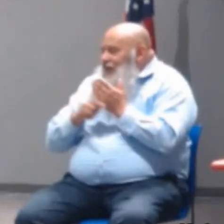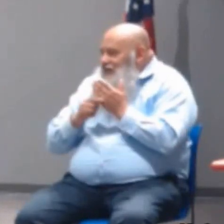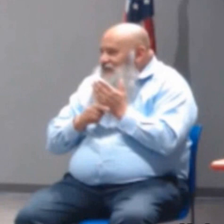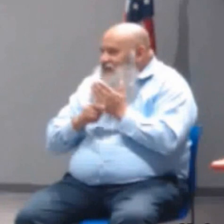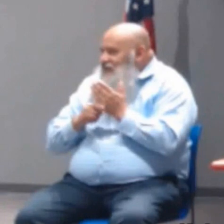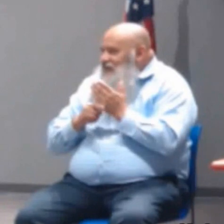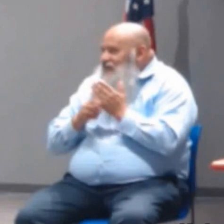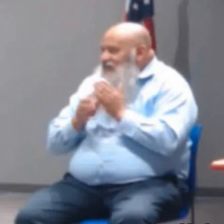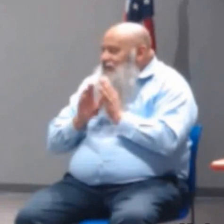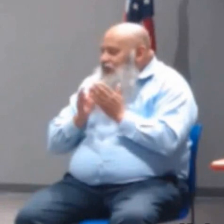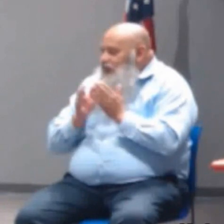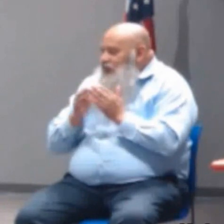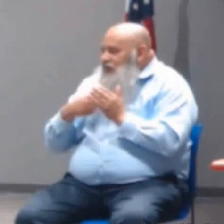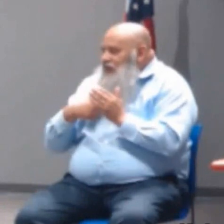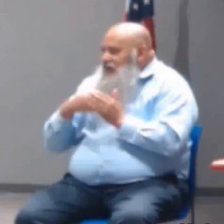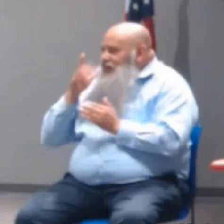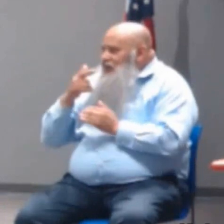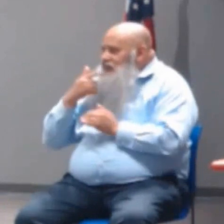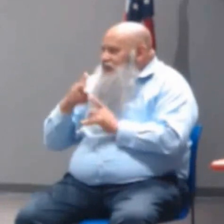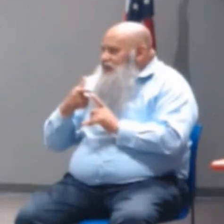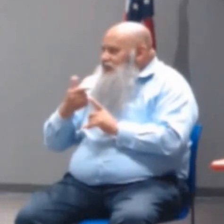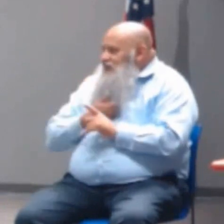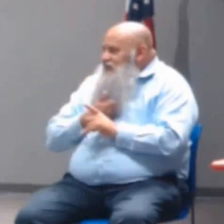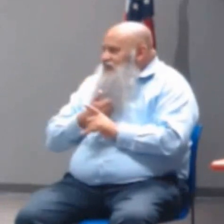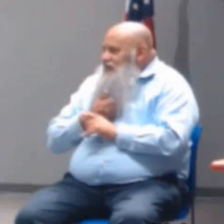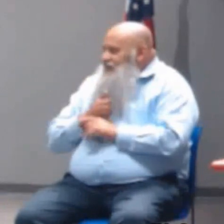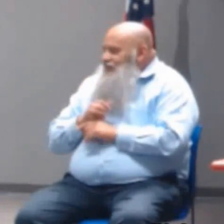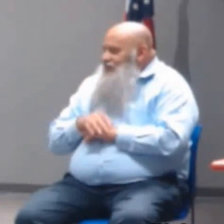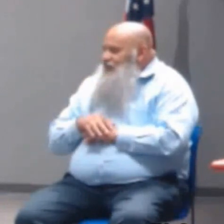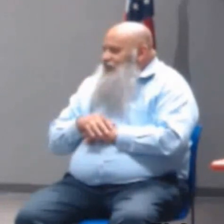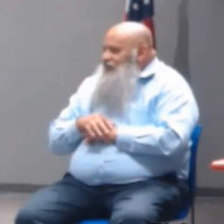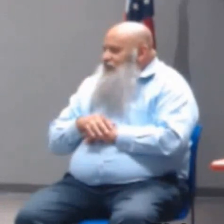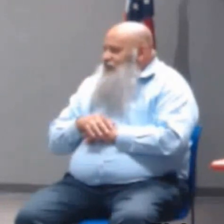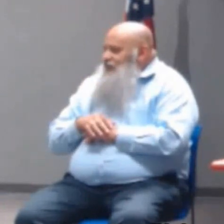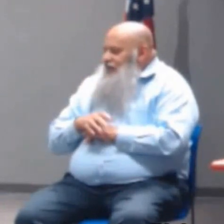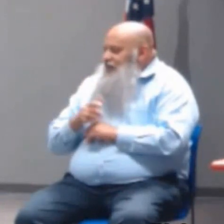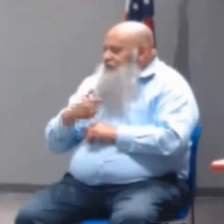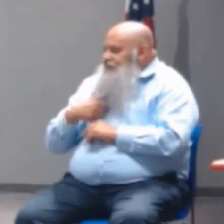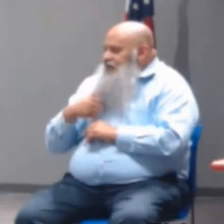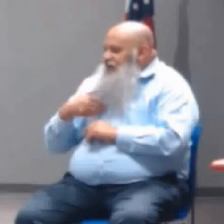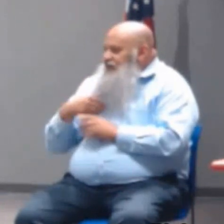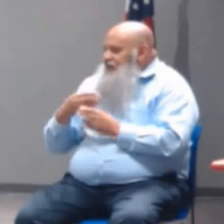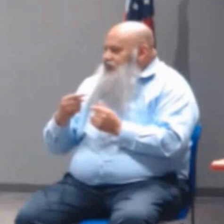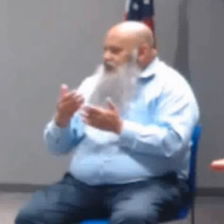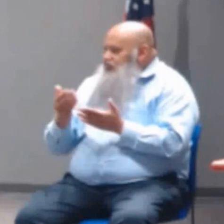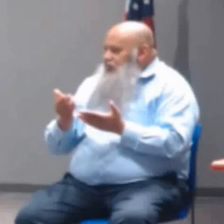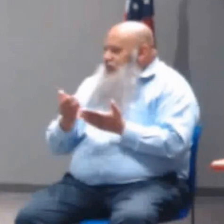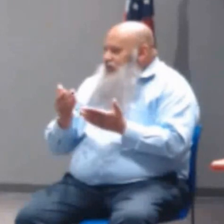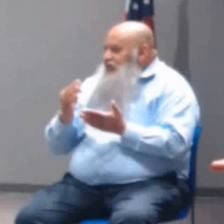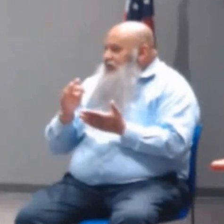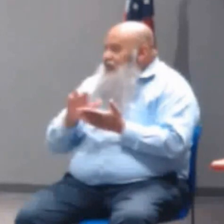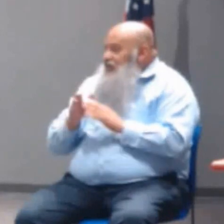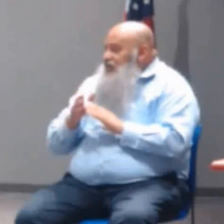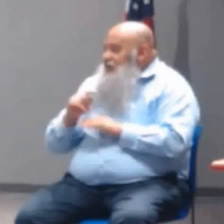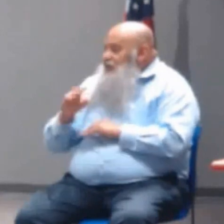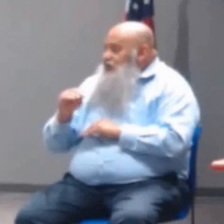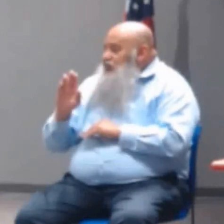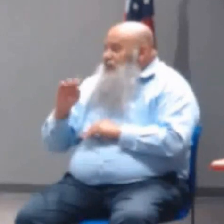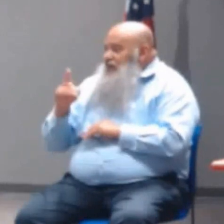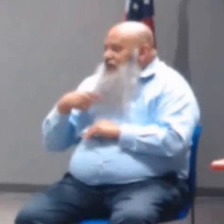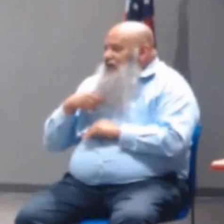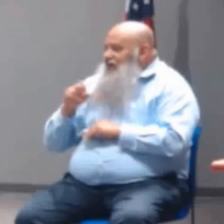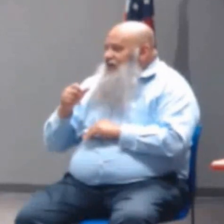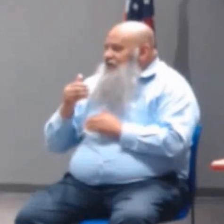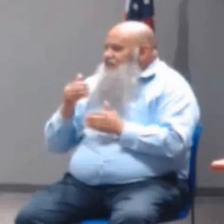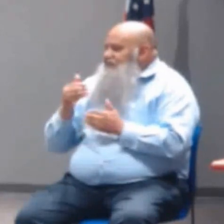magazine, and I'd say, I have a solution right here in my hands. If it gets too bad, it's here if I need it. And that's what